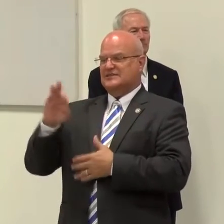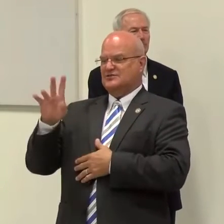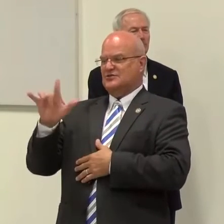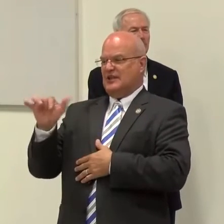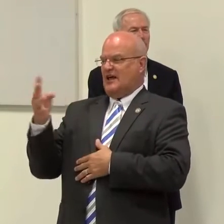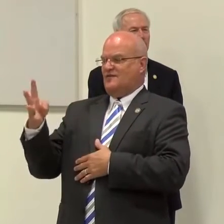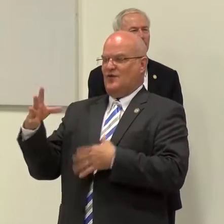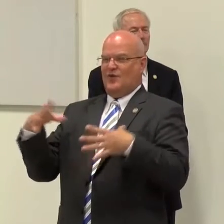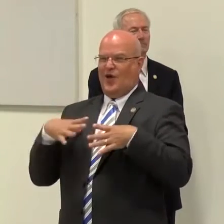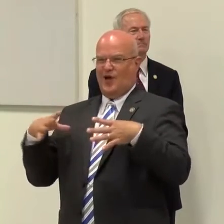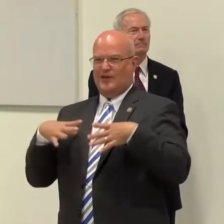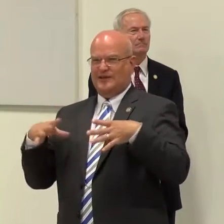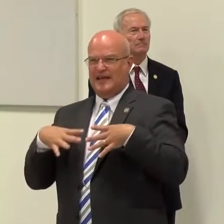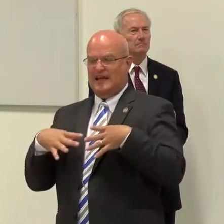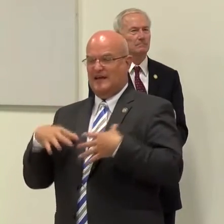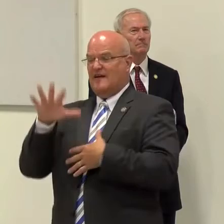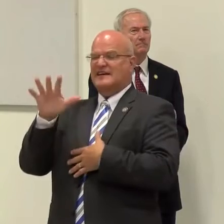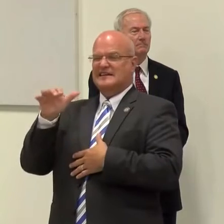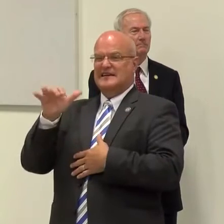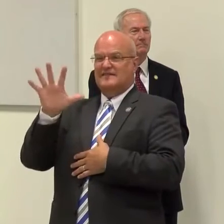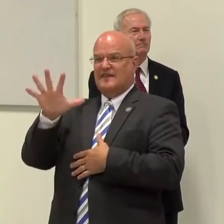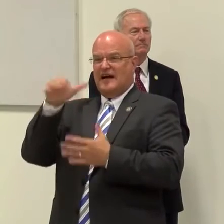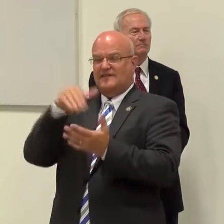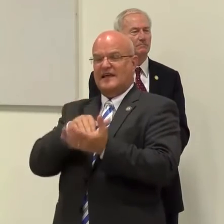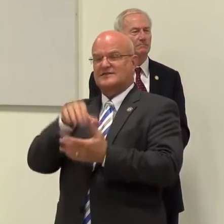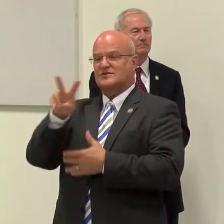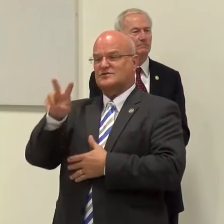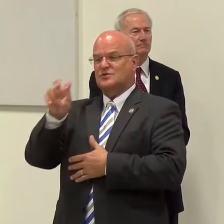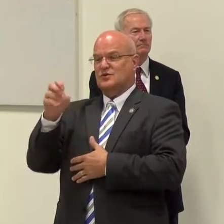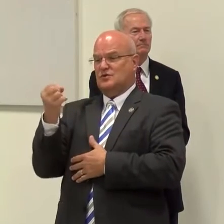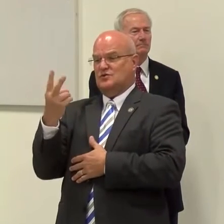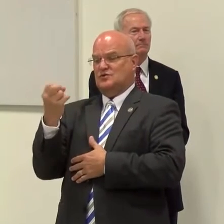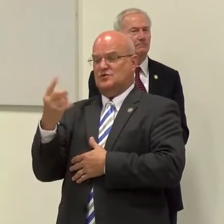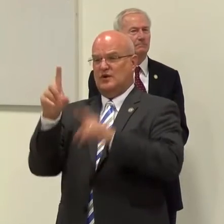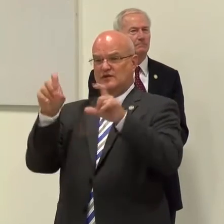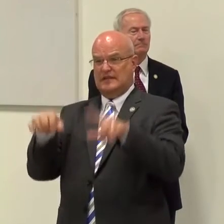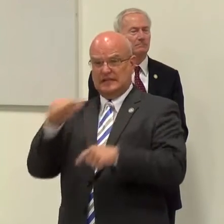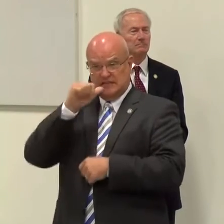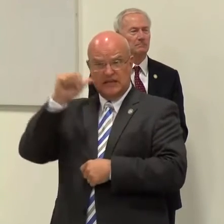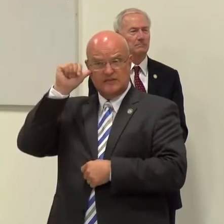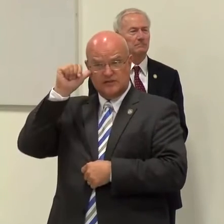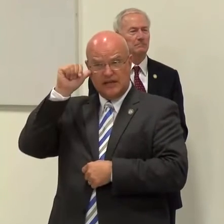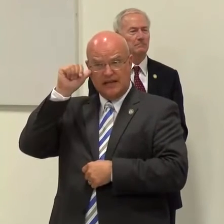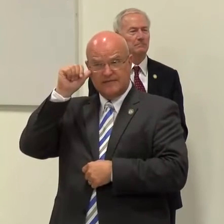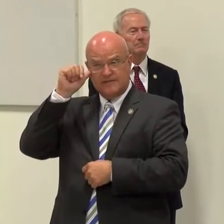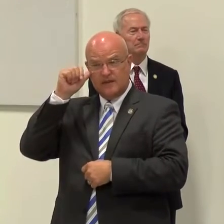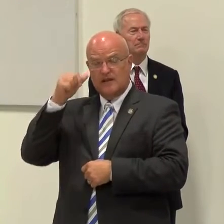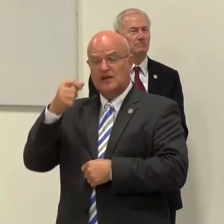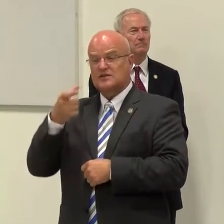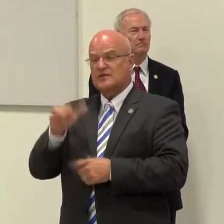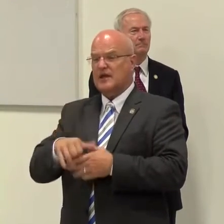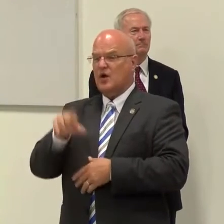July holiday, we did 5,212 tests yesterday. Of those,